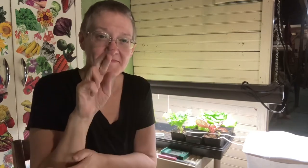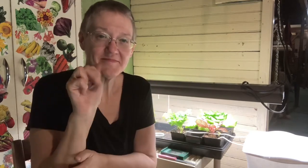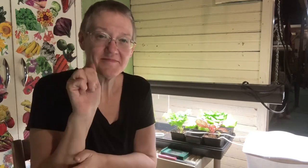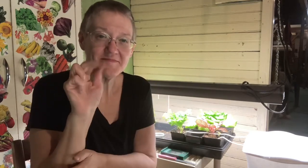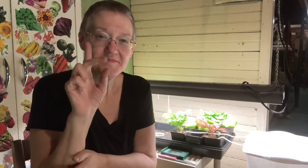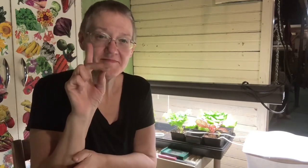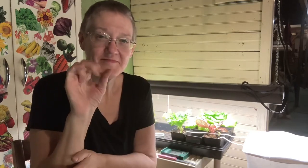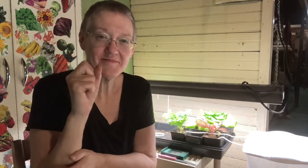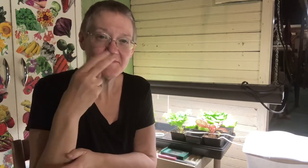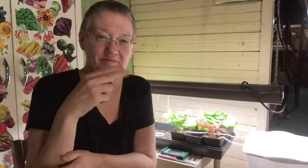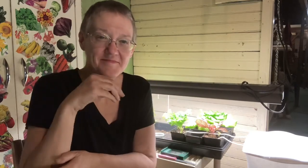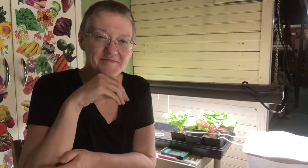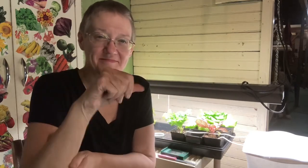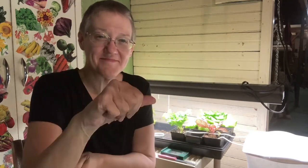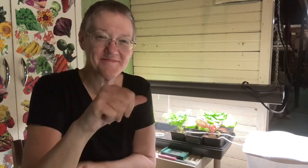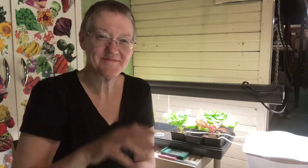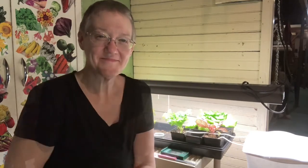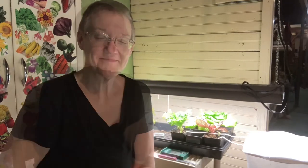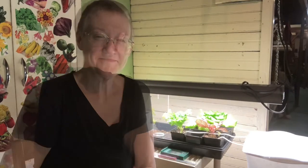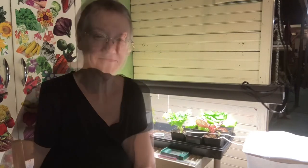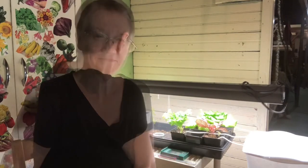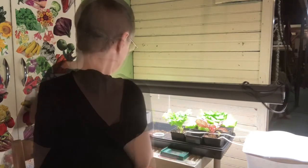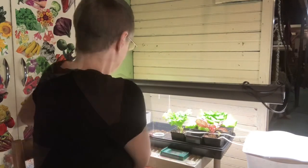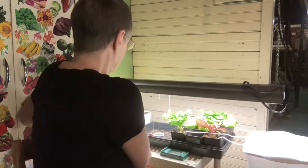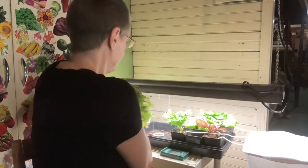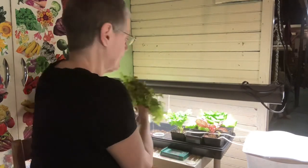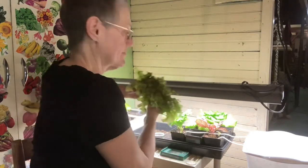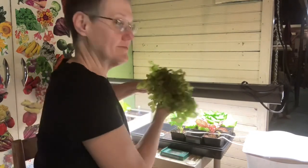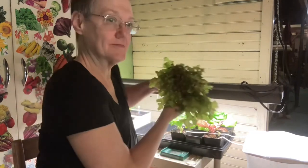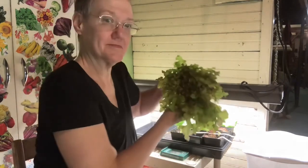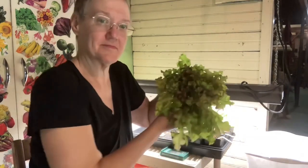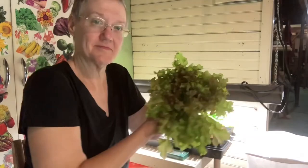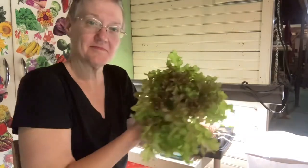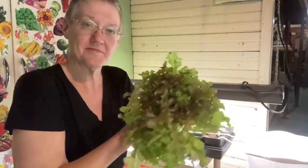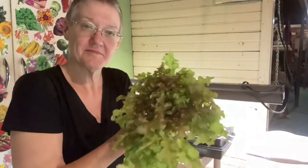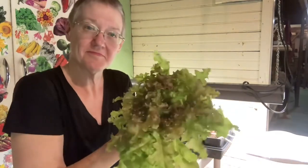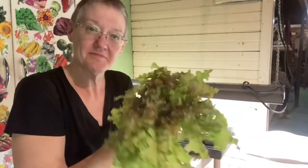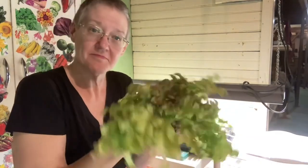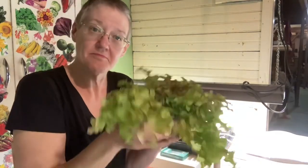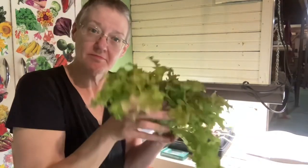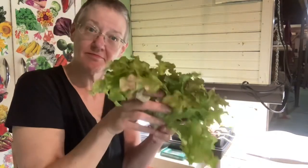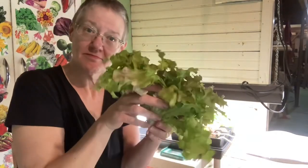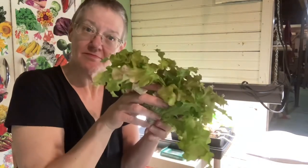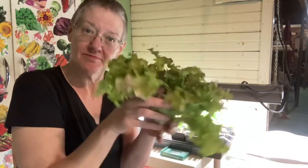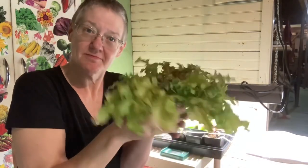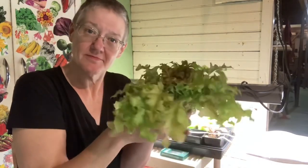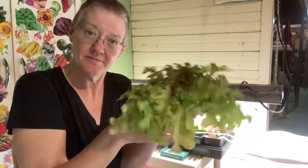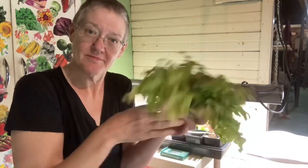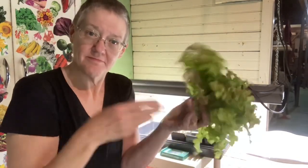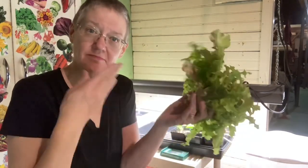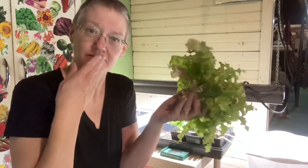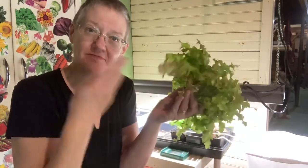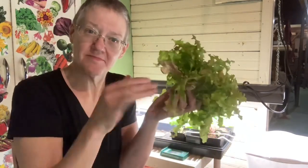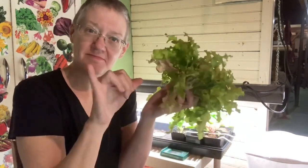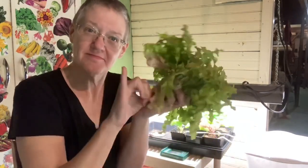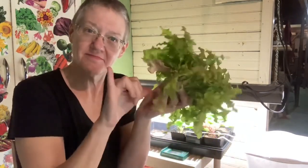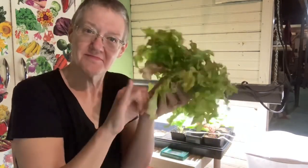lettuce and then we're going to plant some radishes. Yeah, that's a good